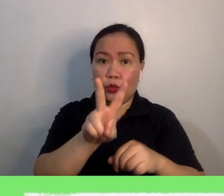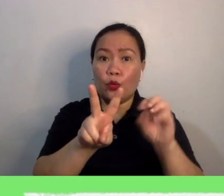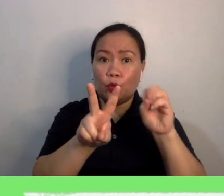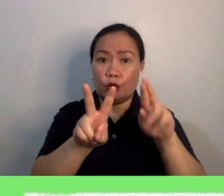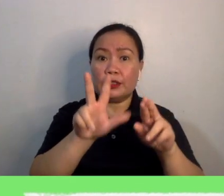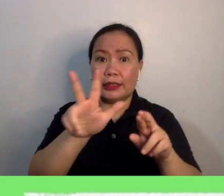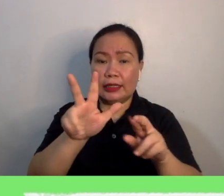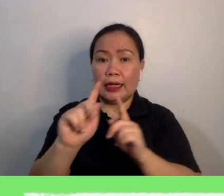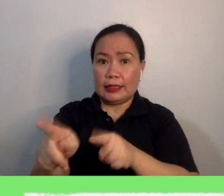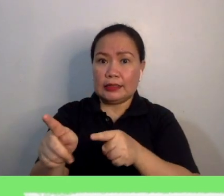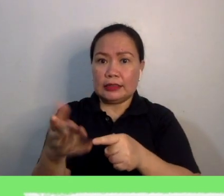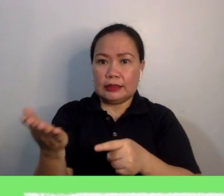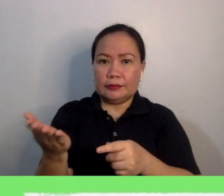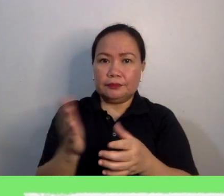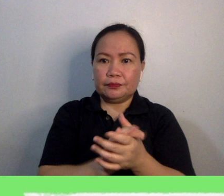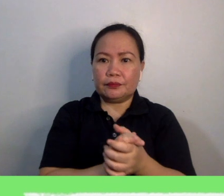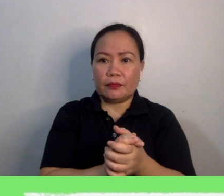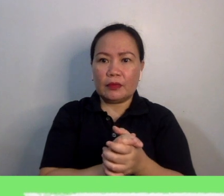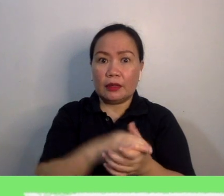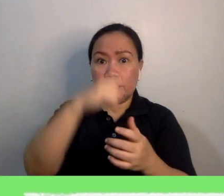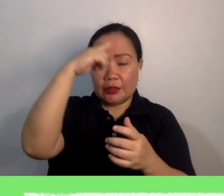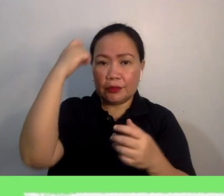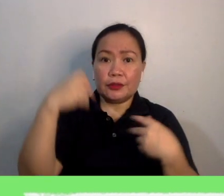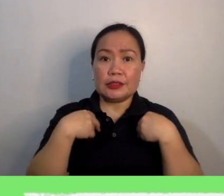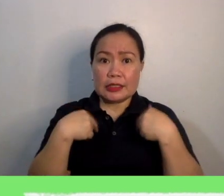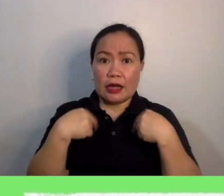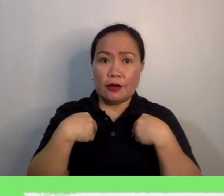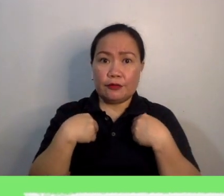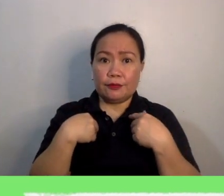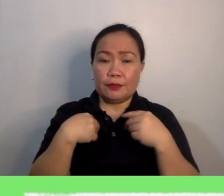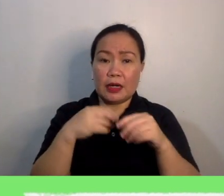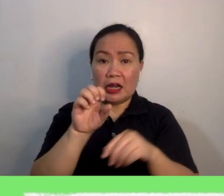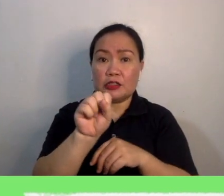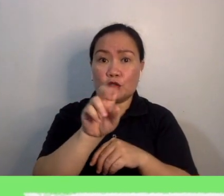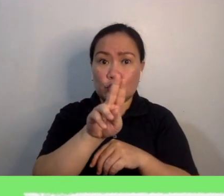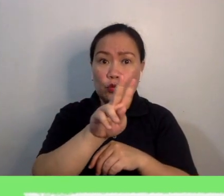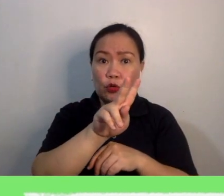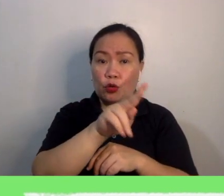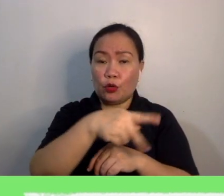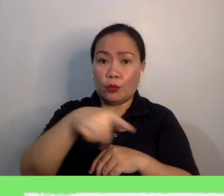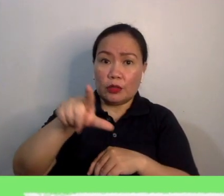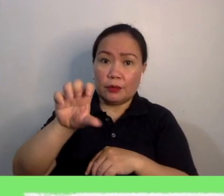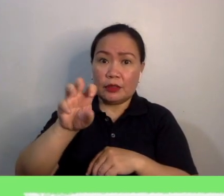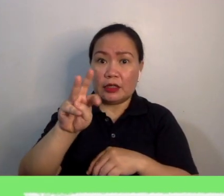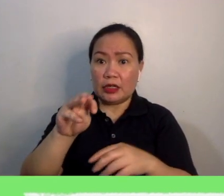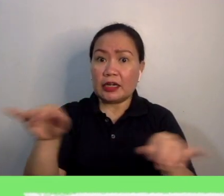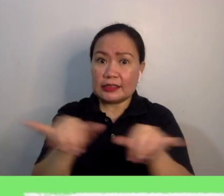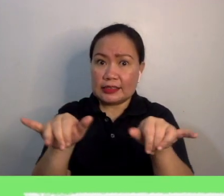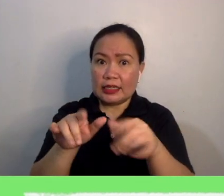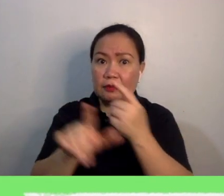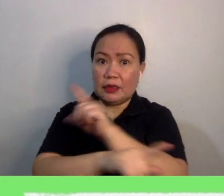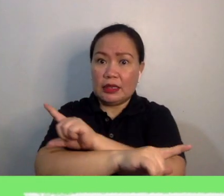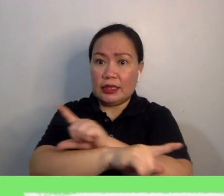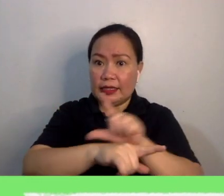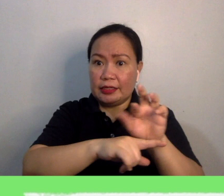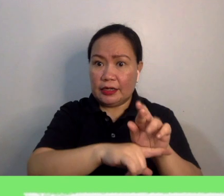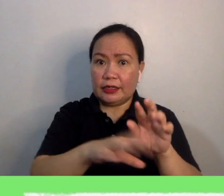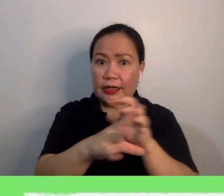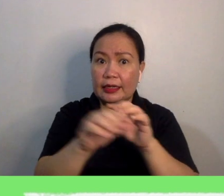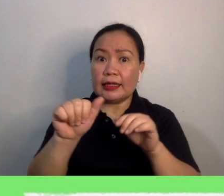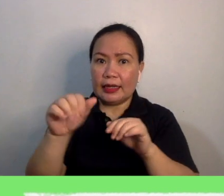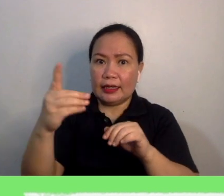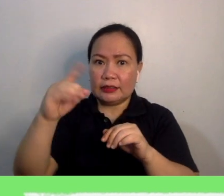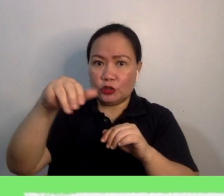isang given. Kasi merong mga supplementary angles na at the same time linear pair, at the same time adjacent